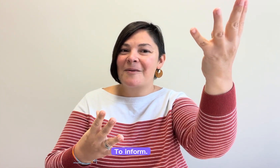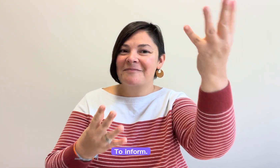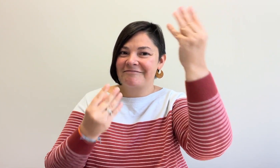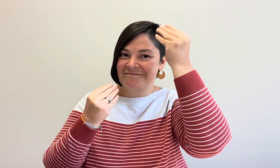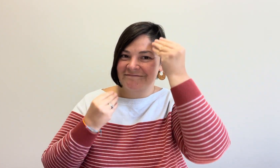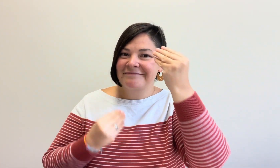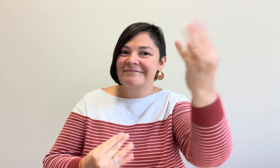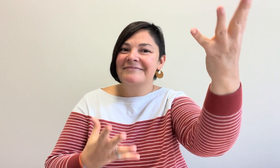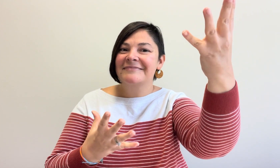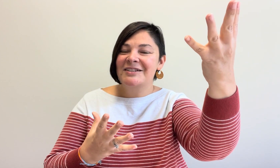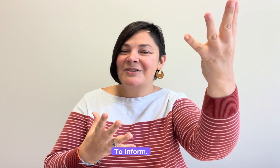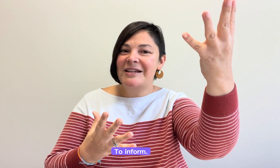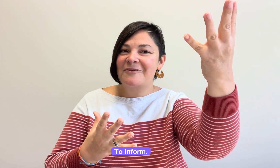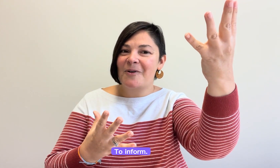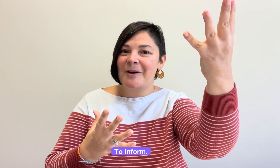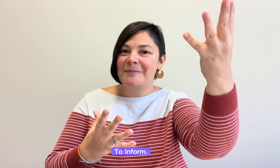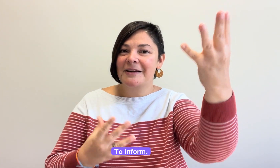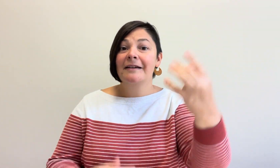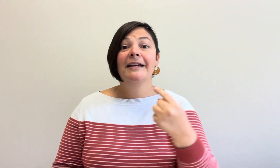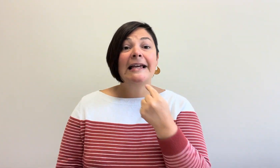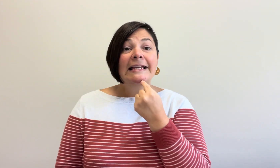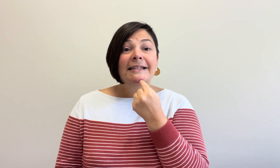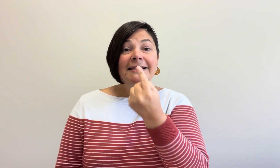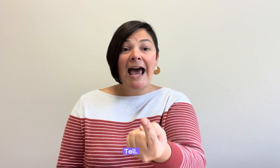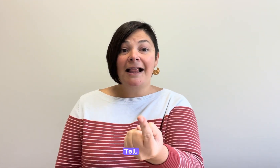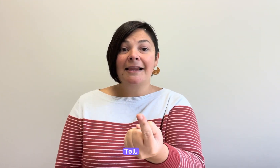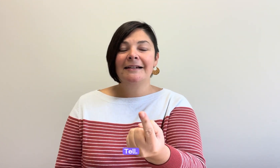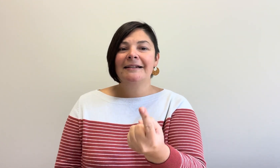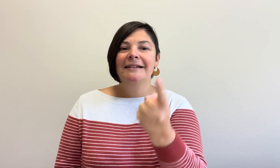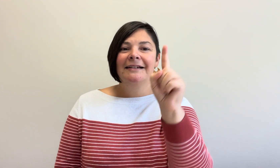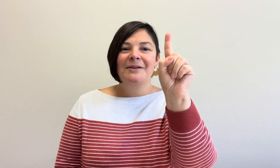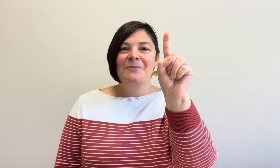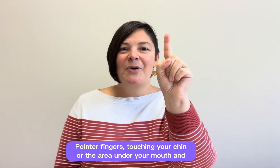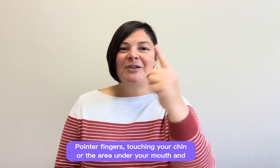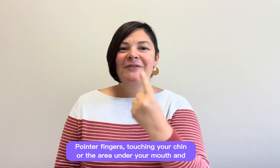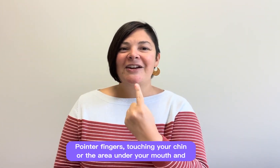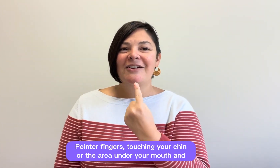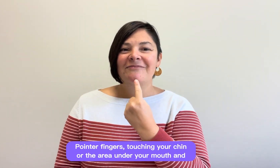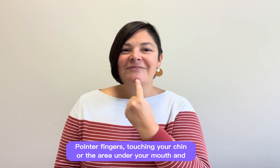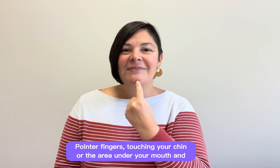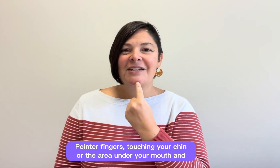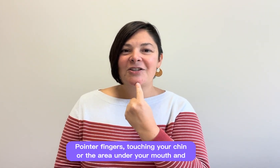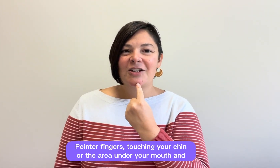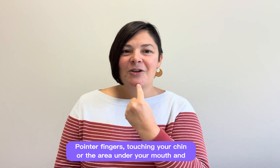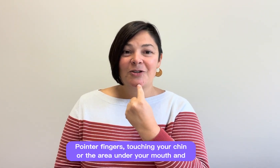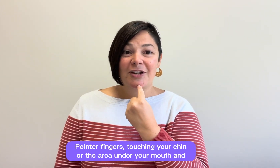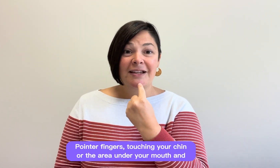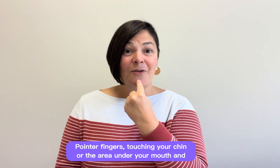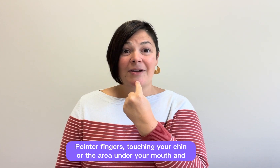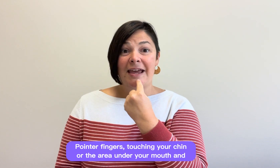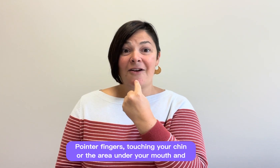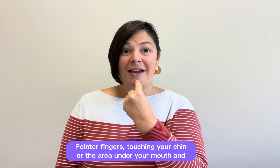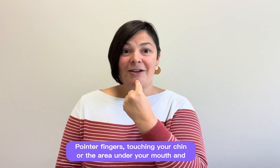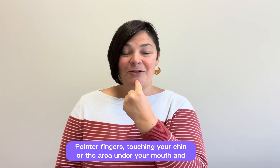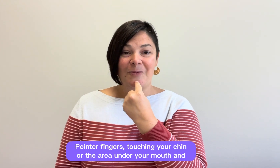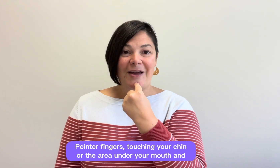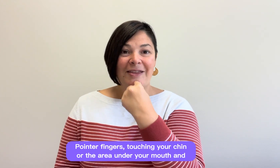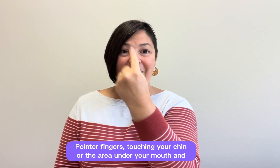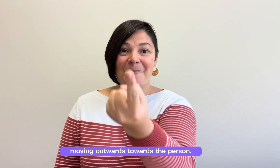inform. To inform. Tell. Pointer finger touching your chin or the area under your mouth,